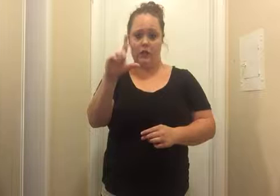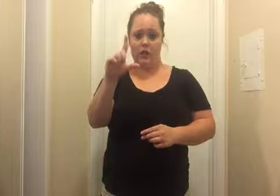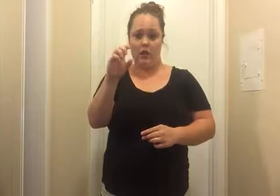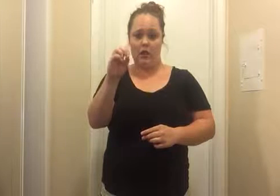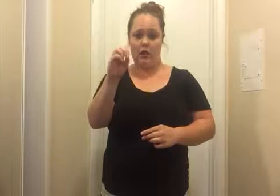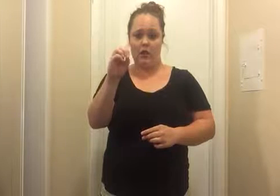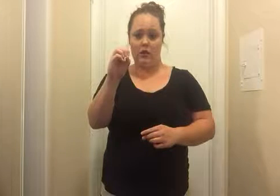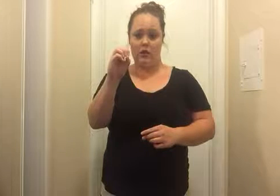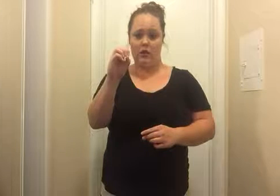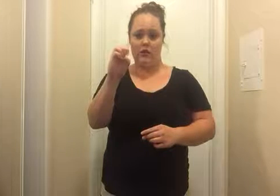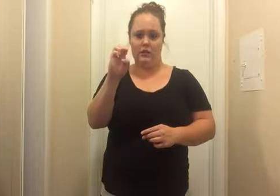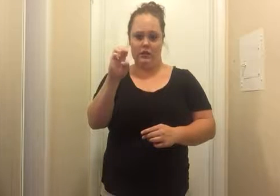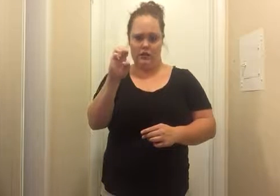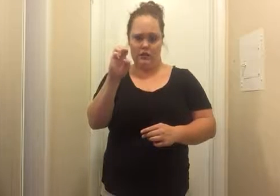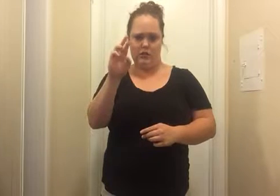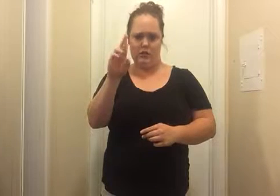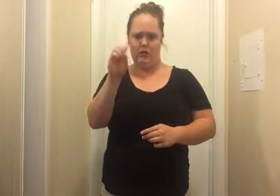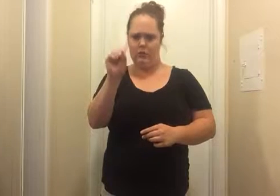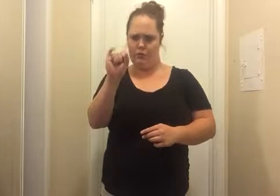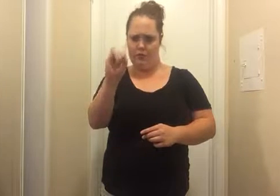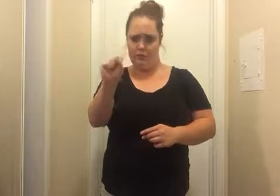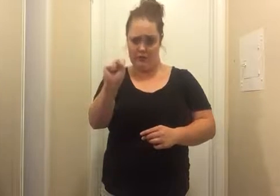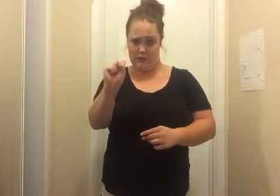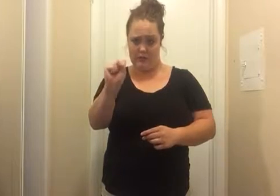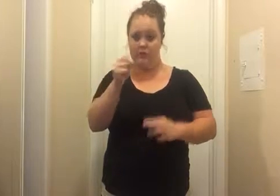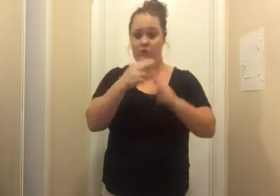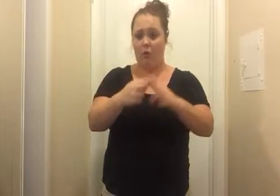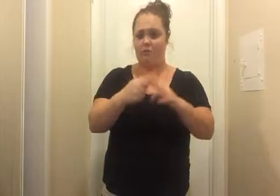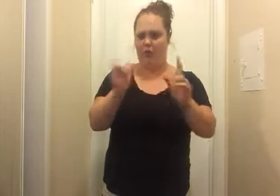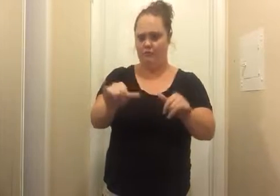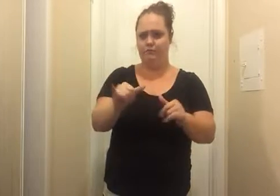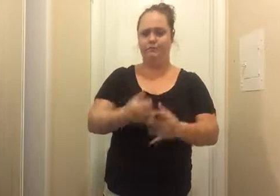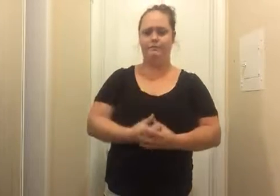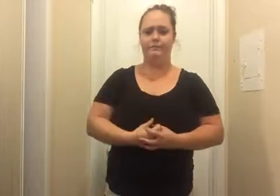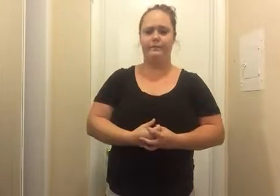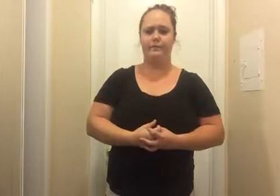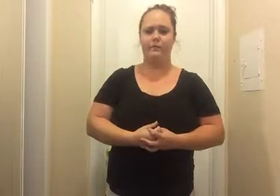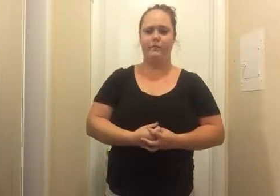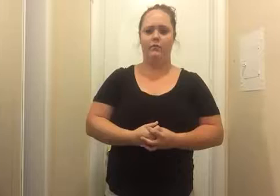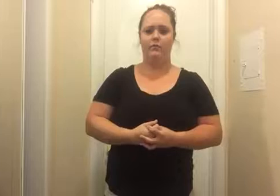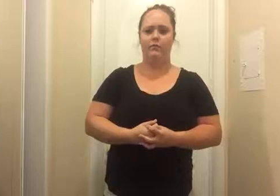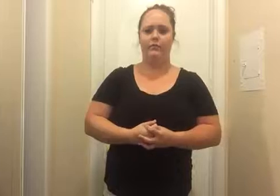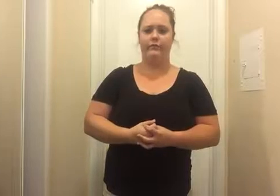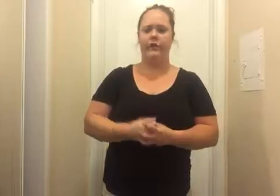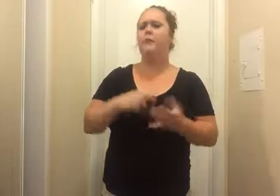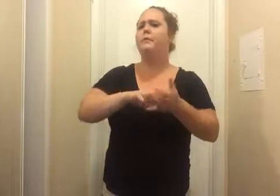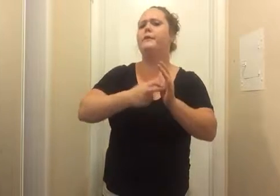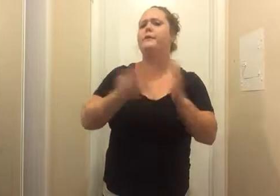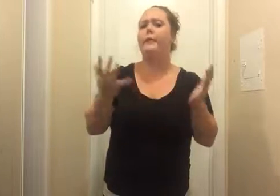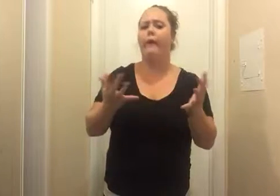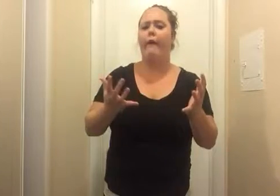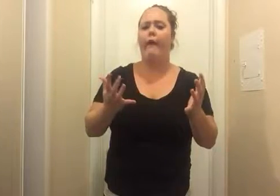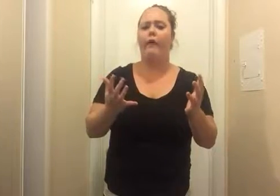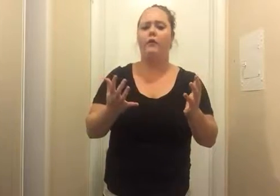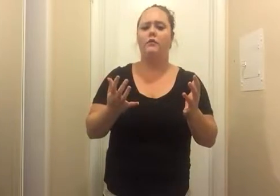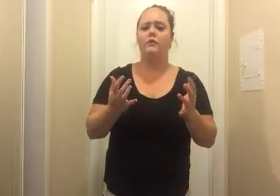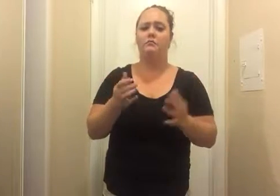couple of videos on that. But the general idea, if this is an artery over here, over time you have these plaques